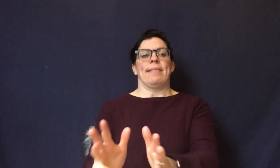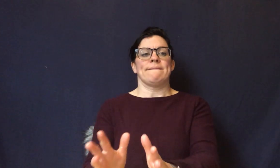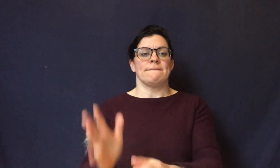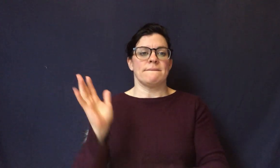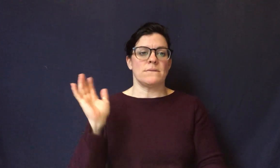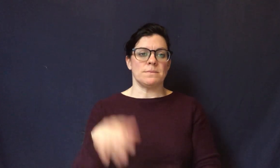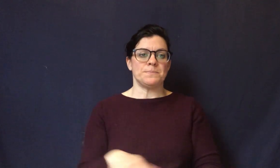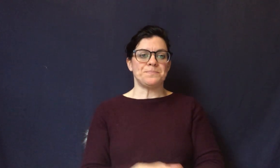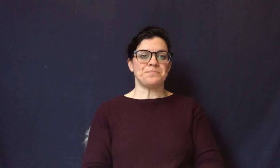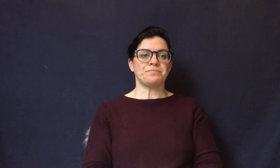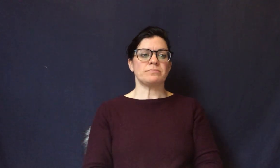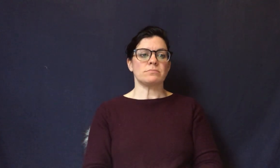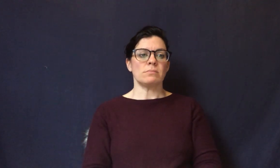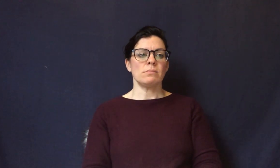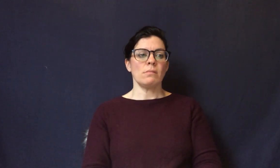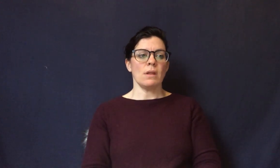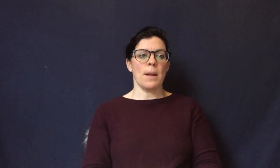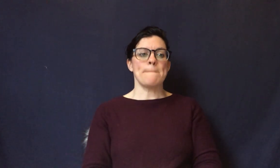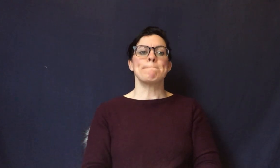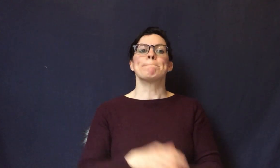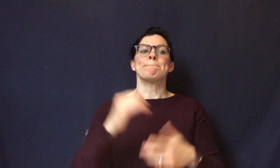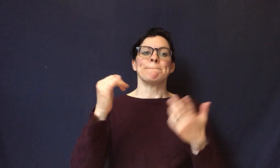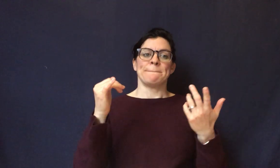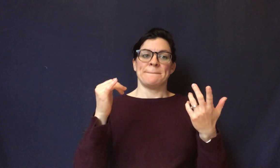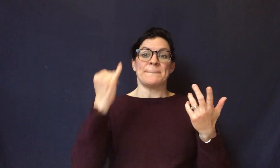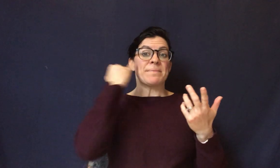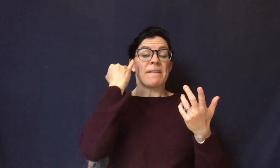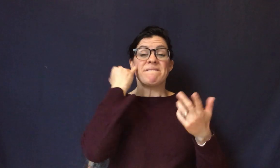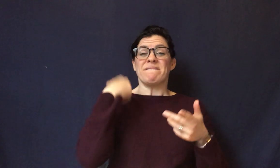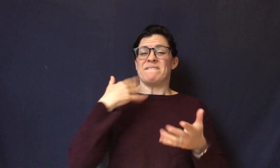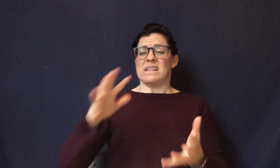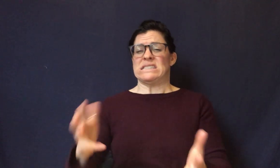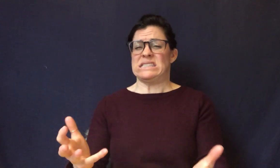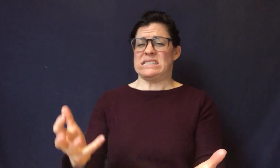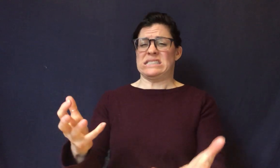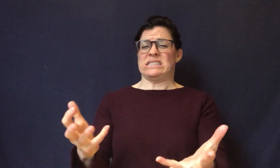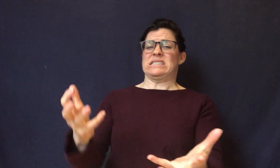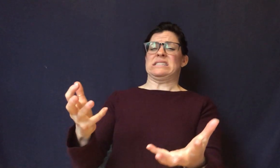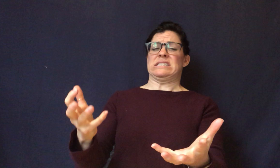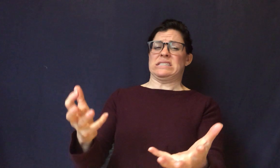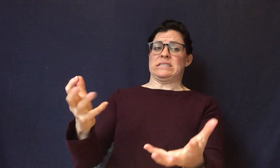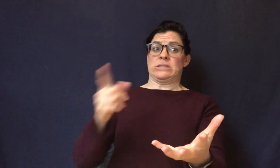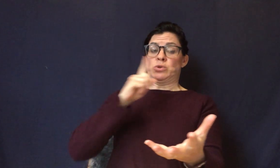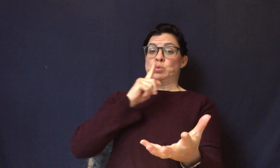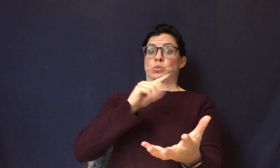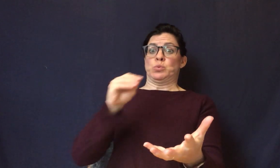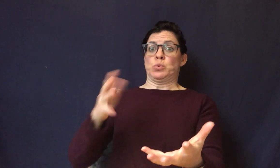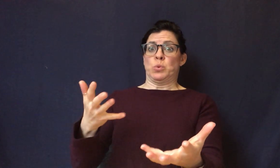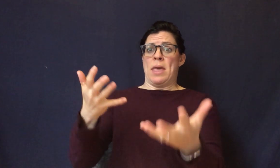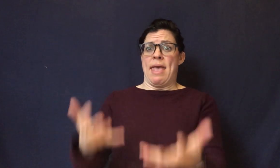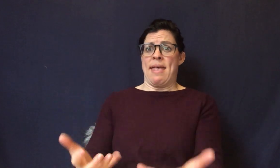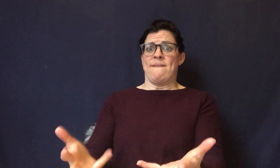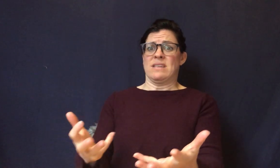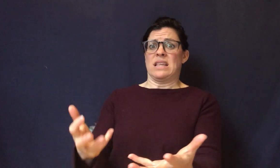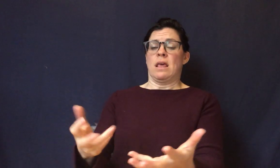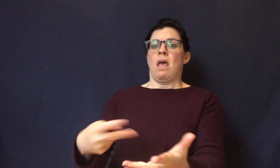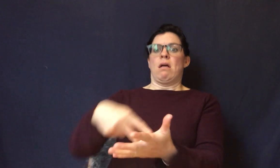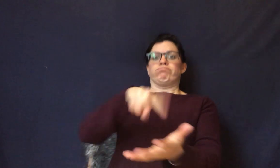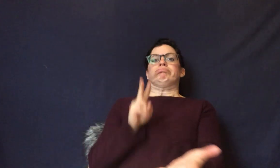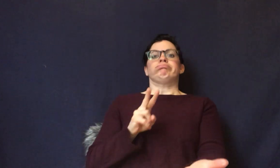balance. You can be set off guard, all right? The last thing you want to do is fall, but more importantly than falling, you don't want to have a heavy object